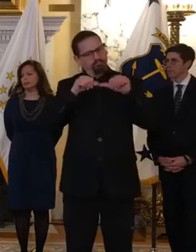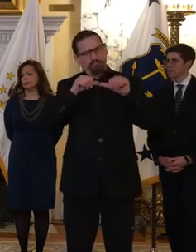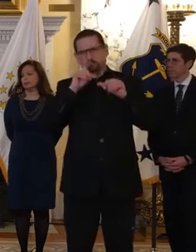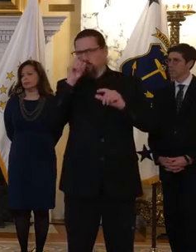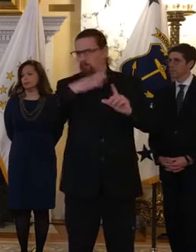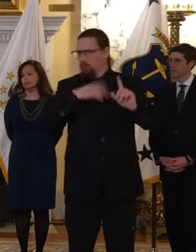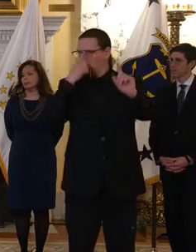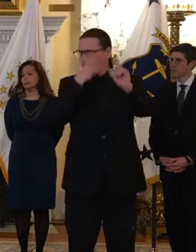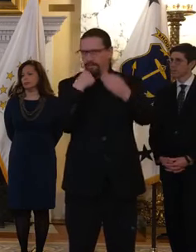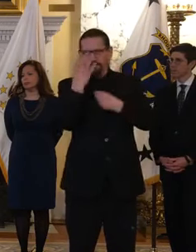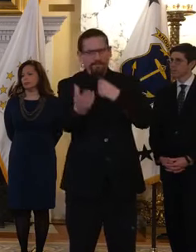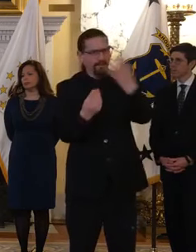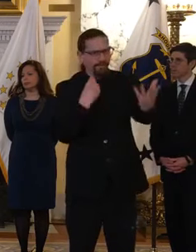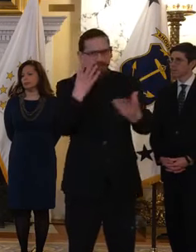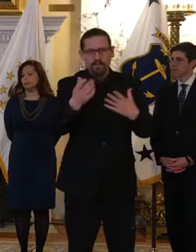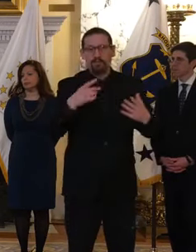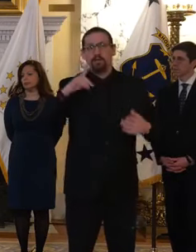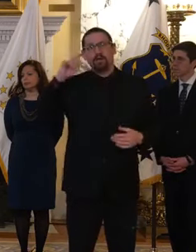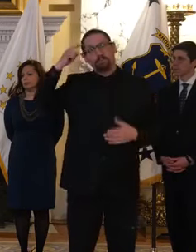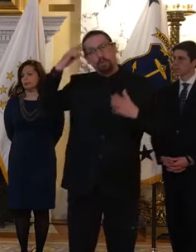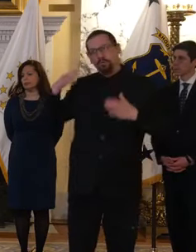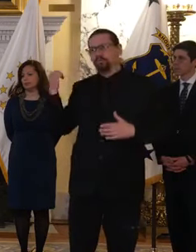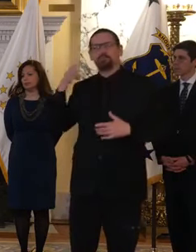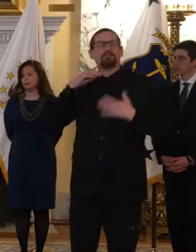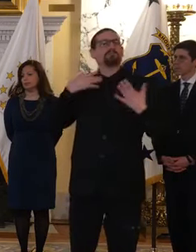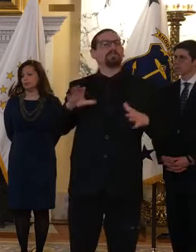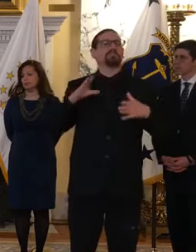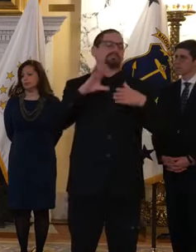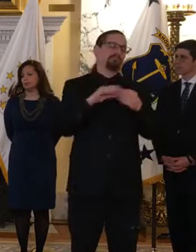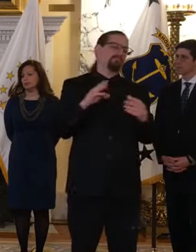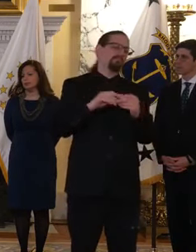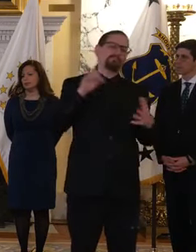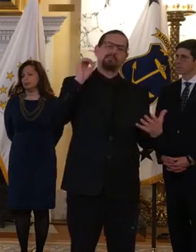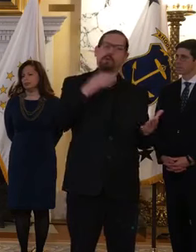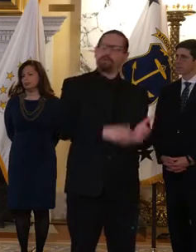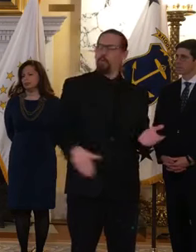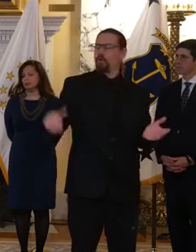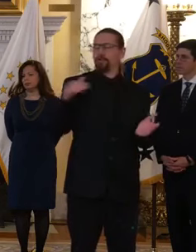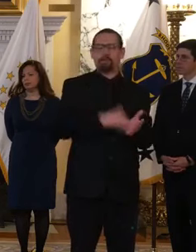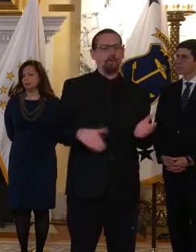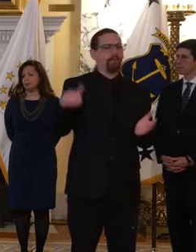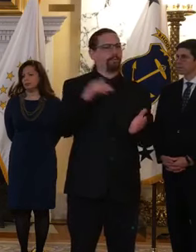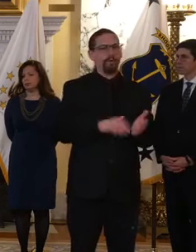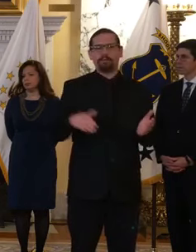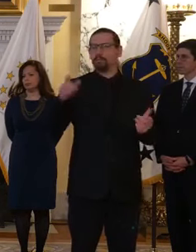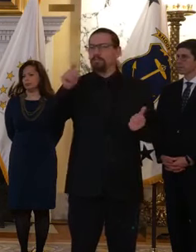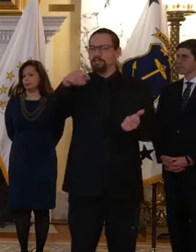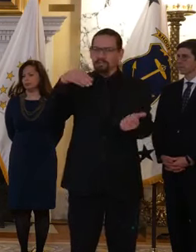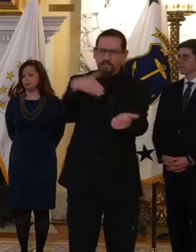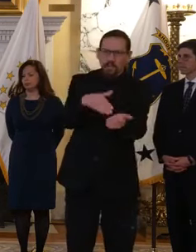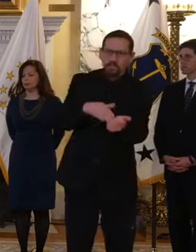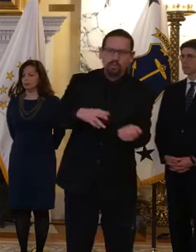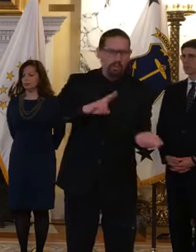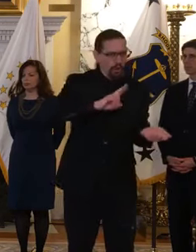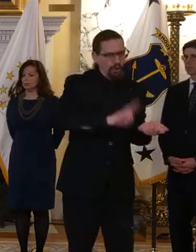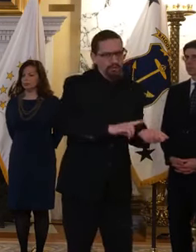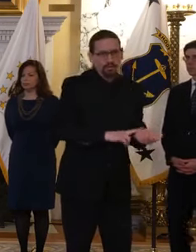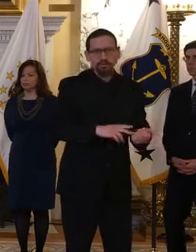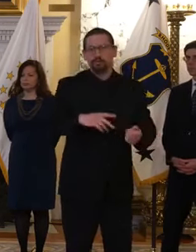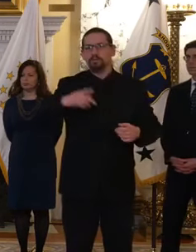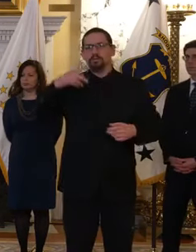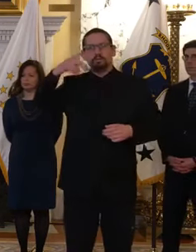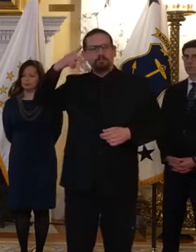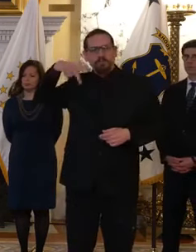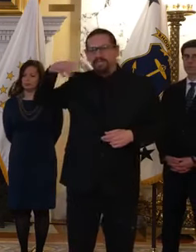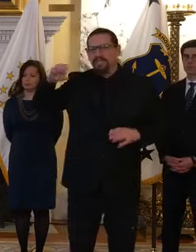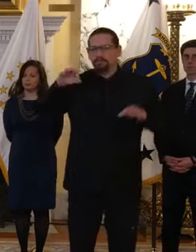getting our healthcare workers and the amount of PPE that we need as a state is something that